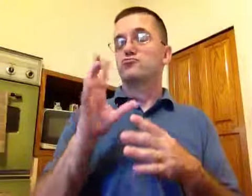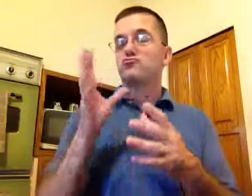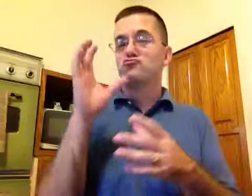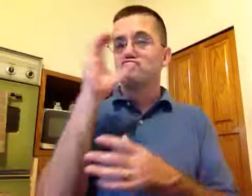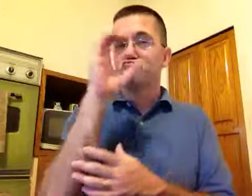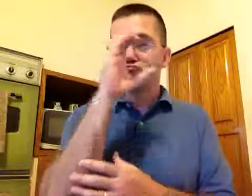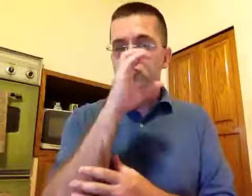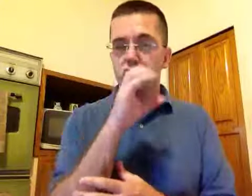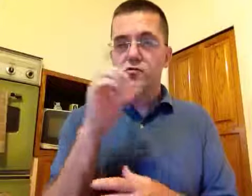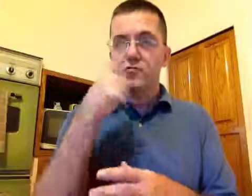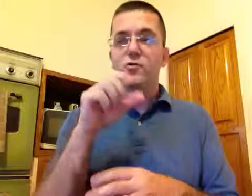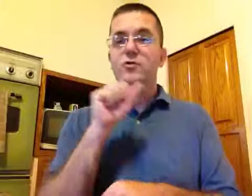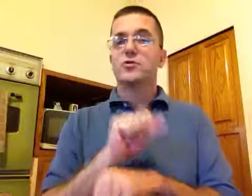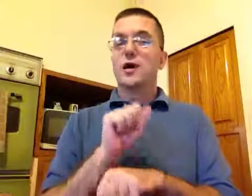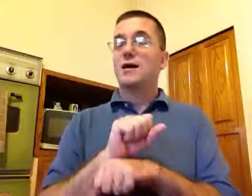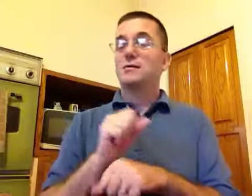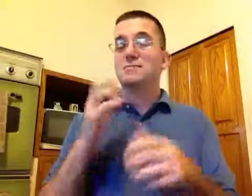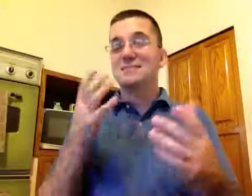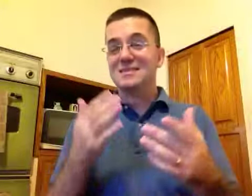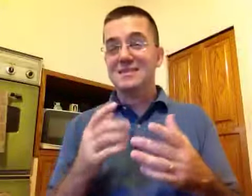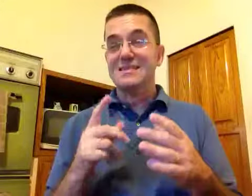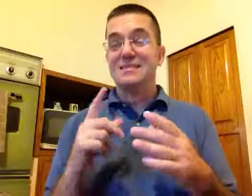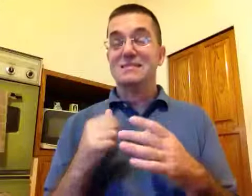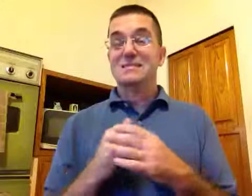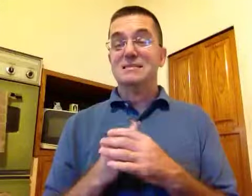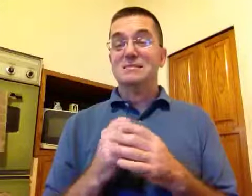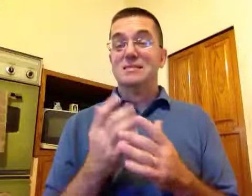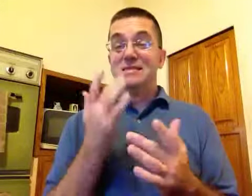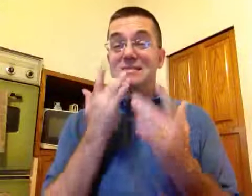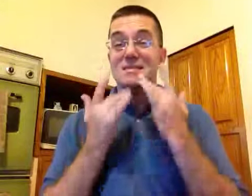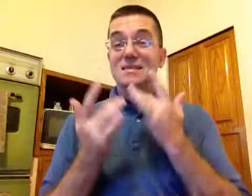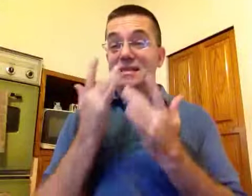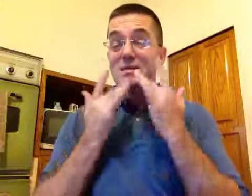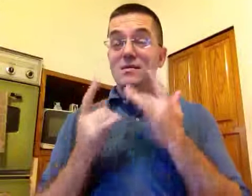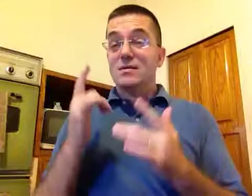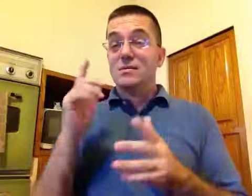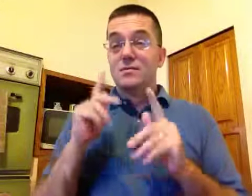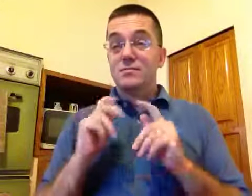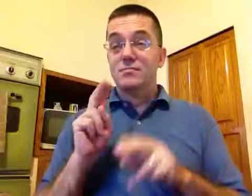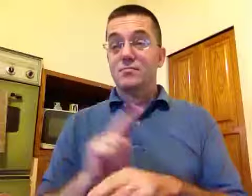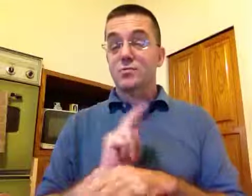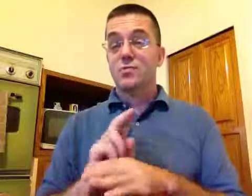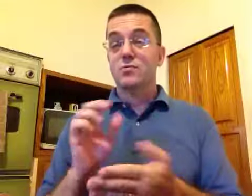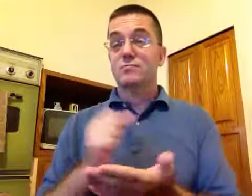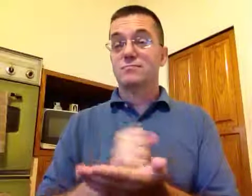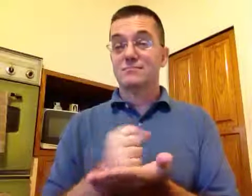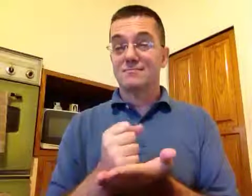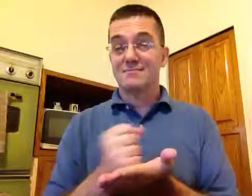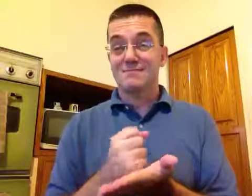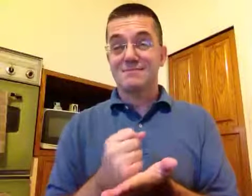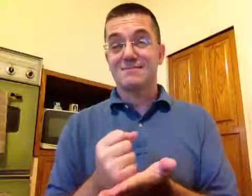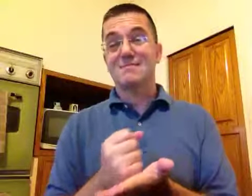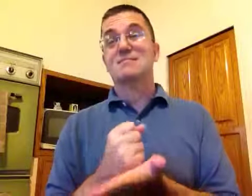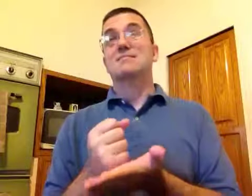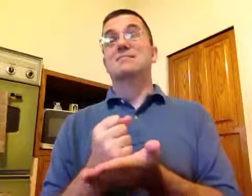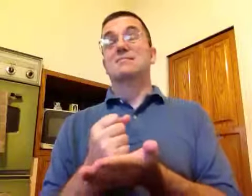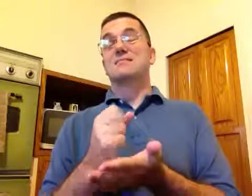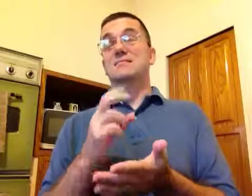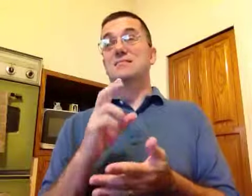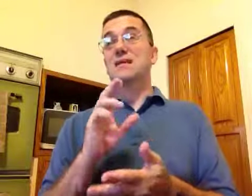to tap into a lot of credit cards, being that we couldn't survive on unemployment for 1 month.